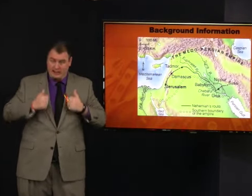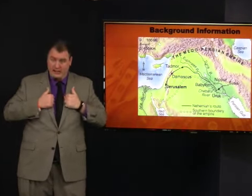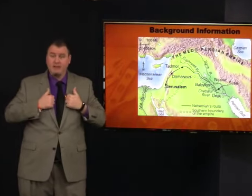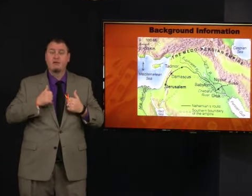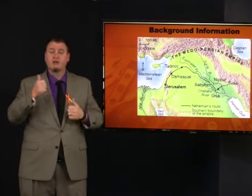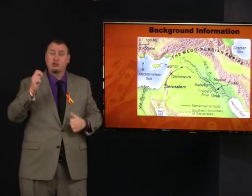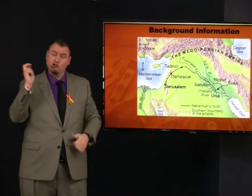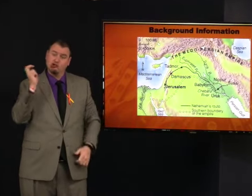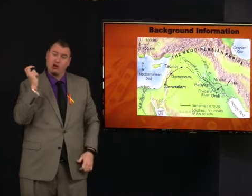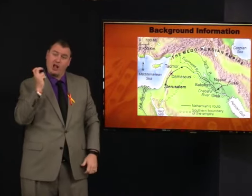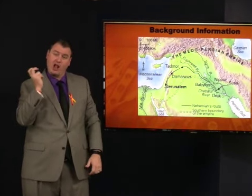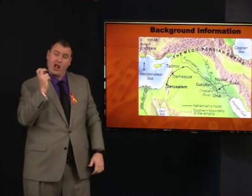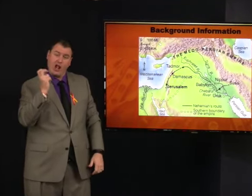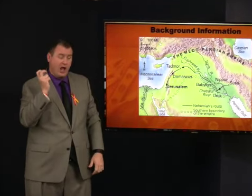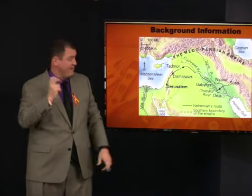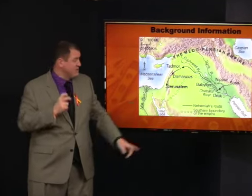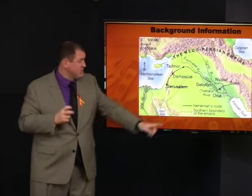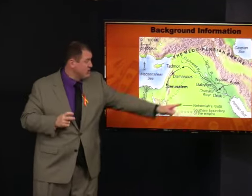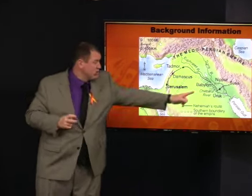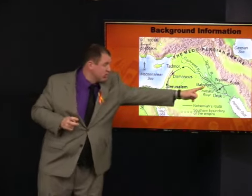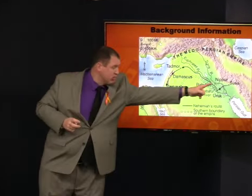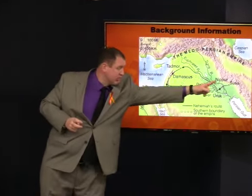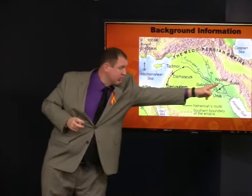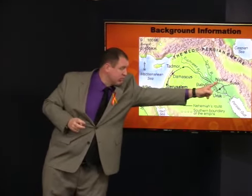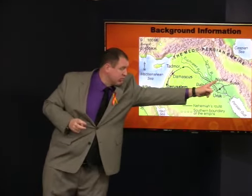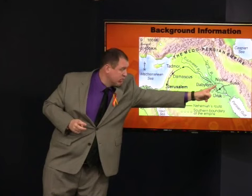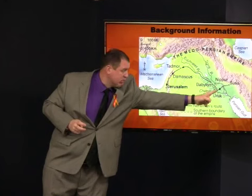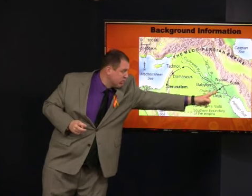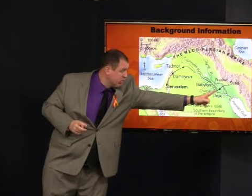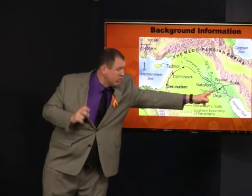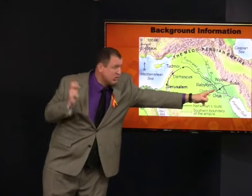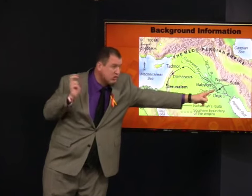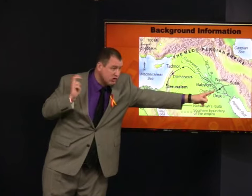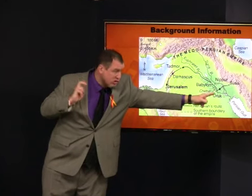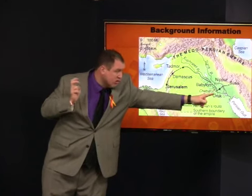was living. And so he's traveling